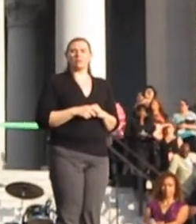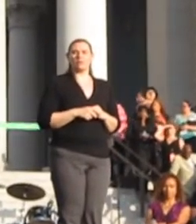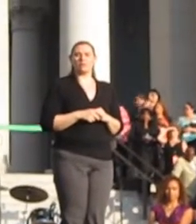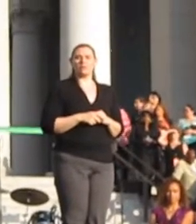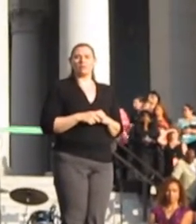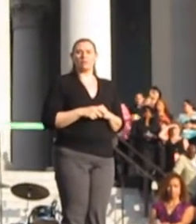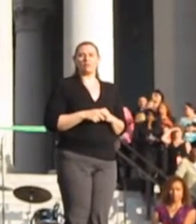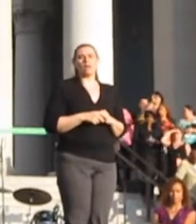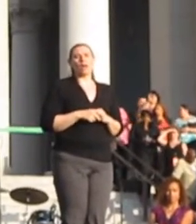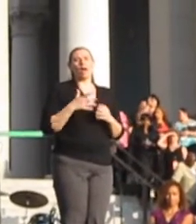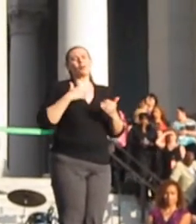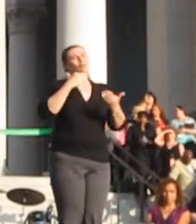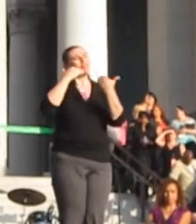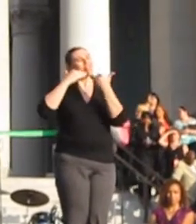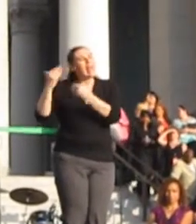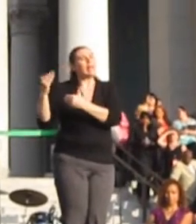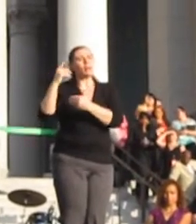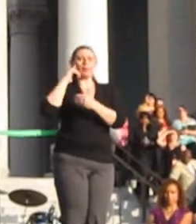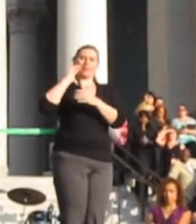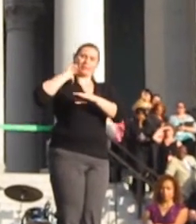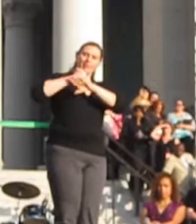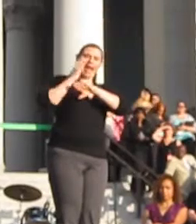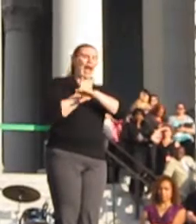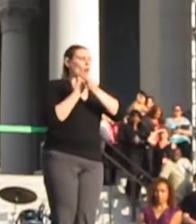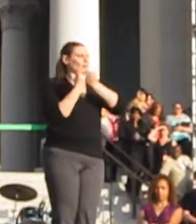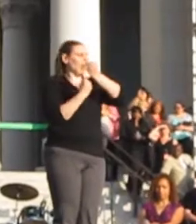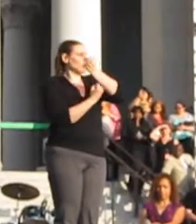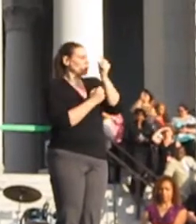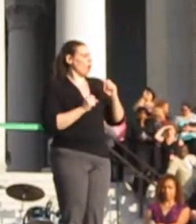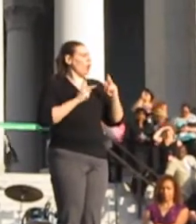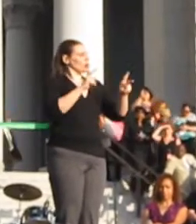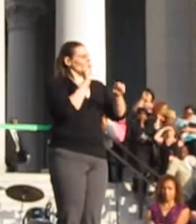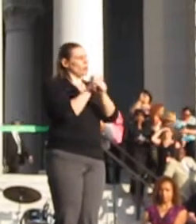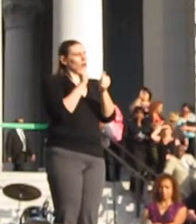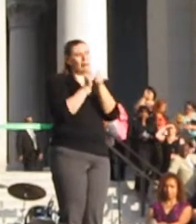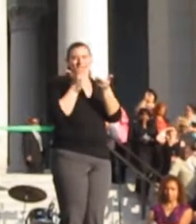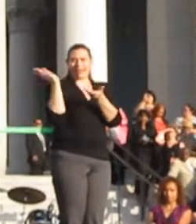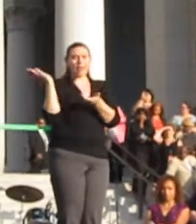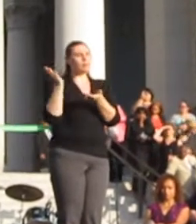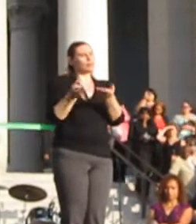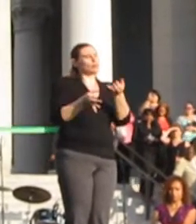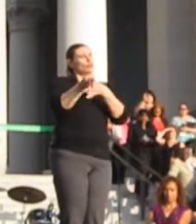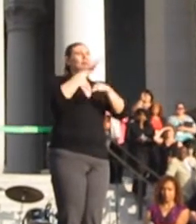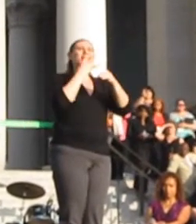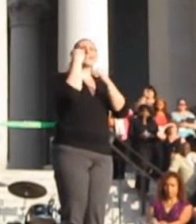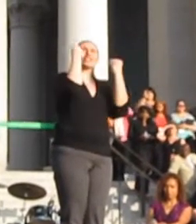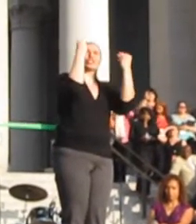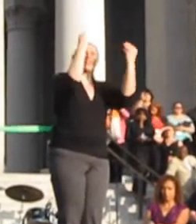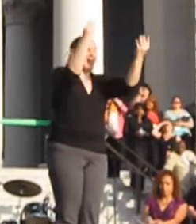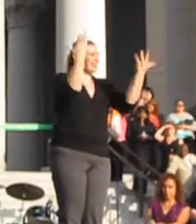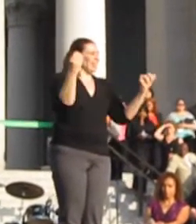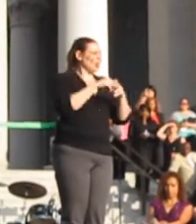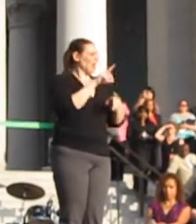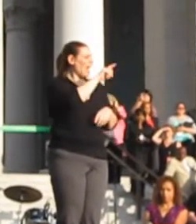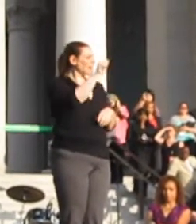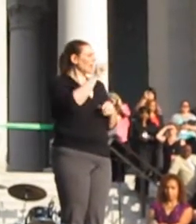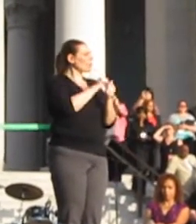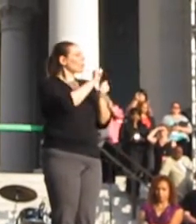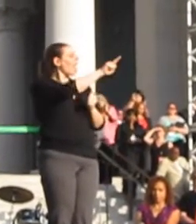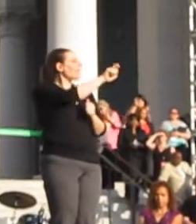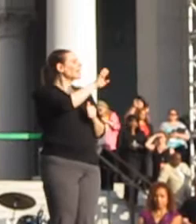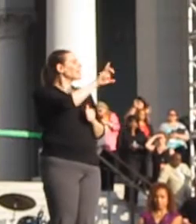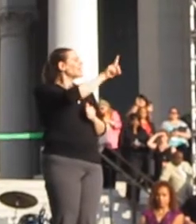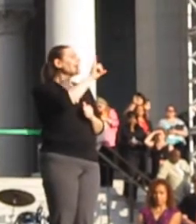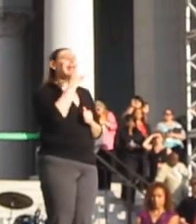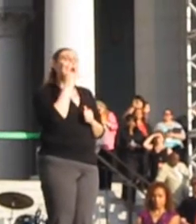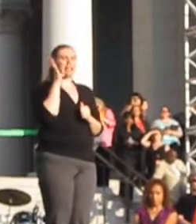I want to thank him because he gave our foundation a chance to work with him to replace the street lights in Los Angeles with LED lights,